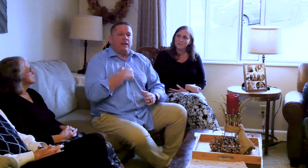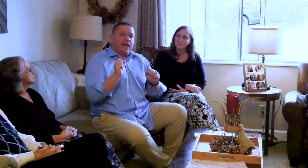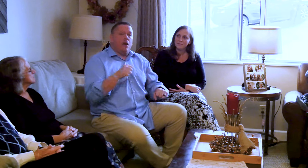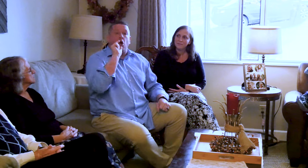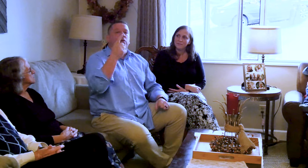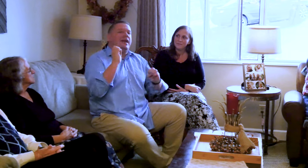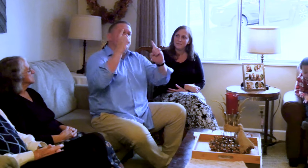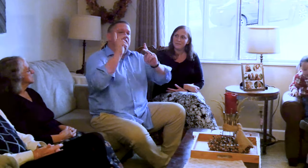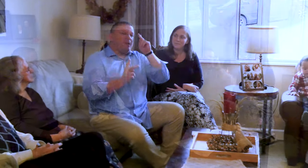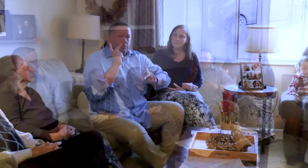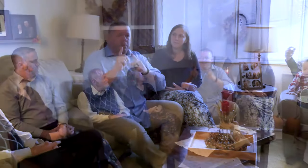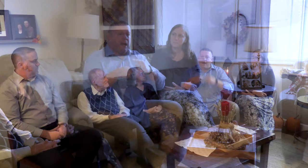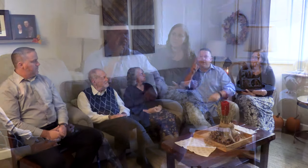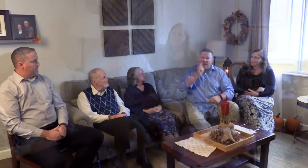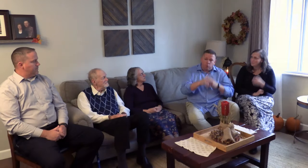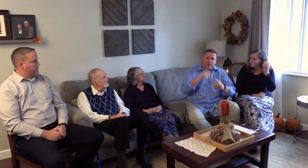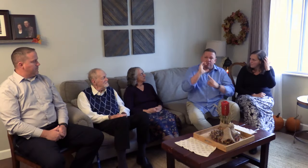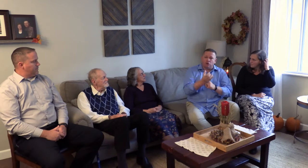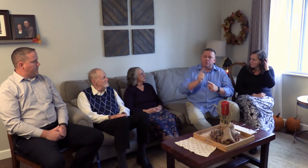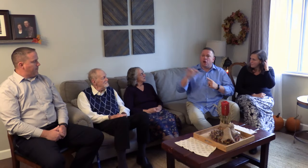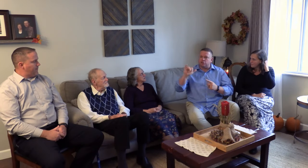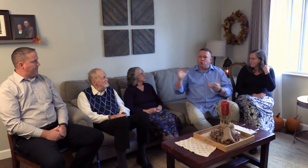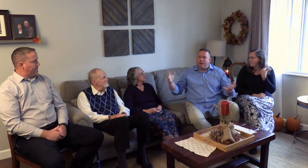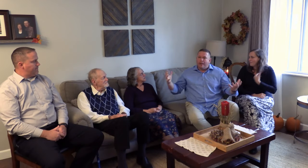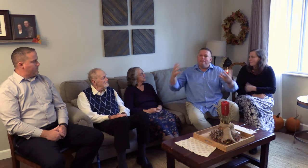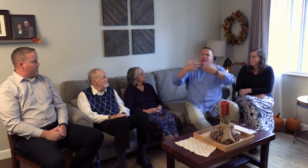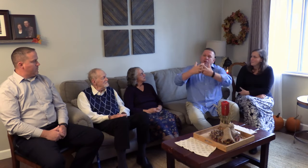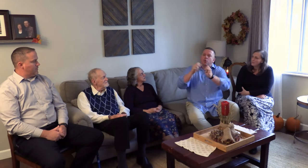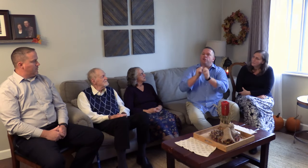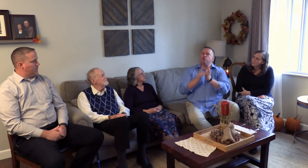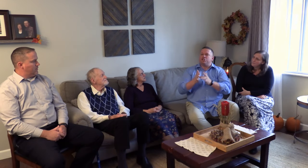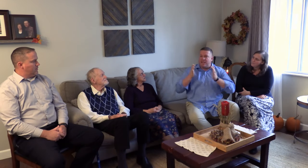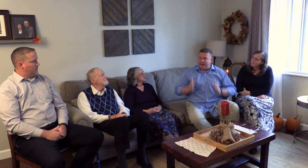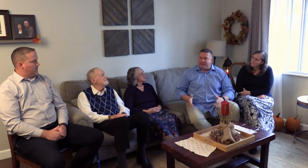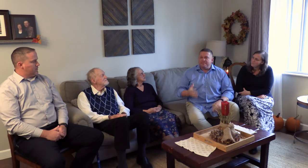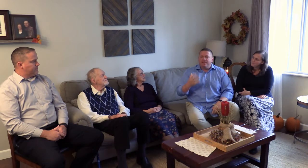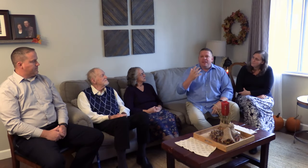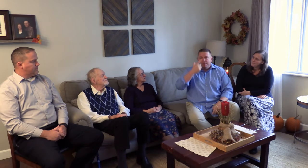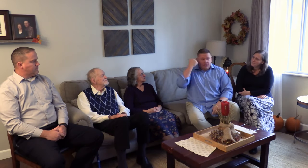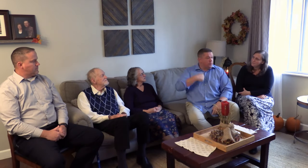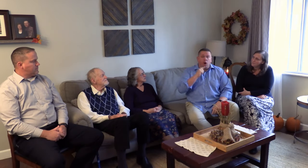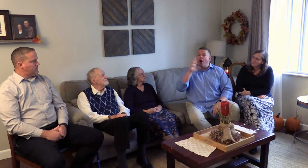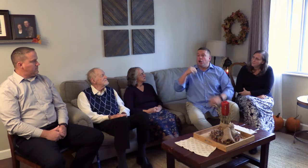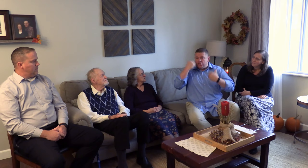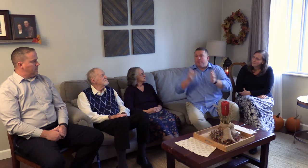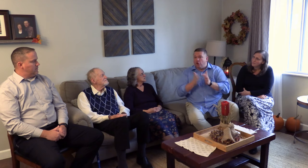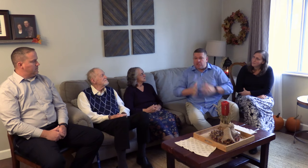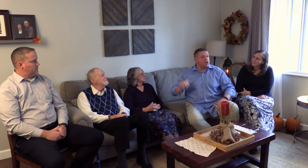can not only educate people about the deaf world and deaf culture but also marry it with christianity because we are unashamed christians